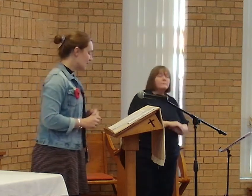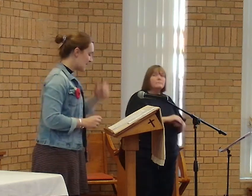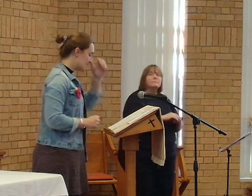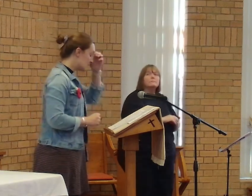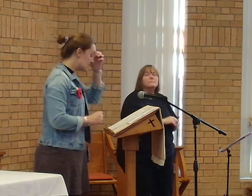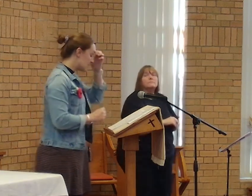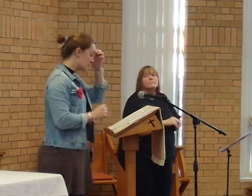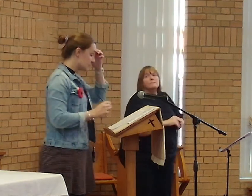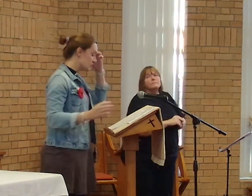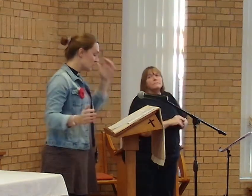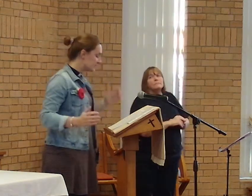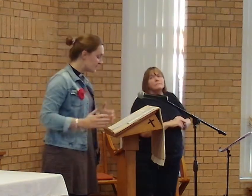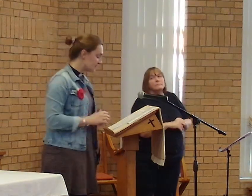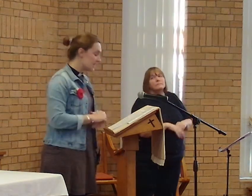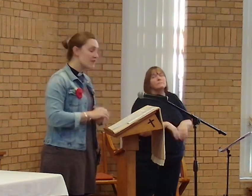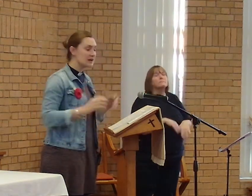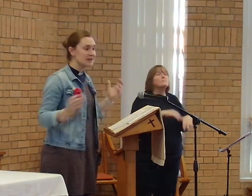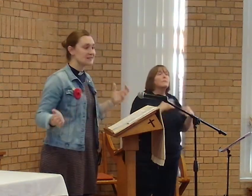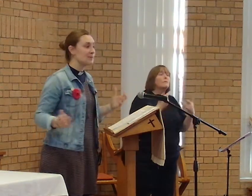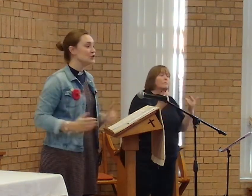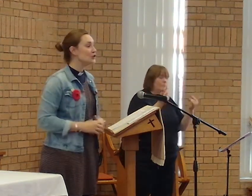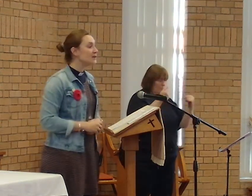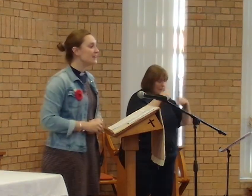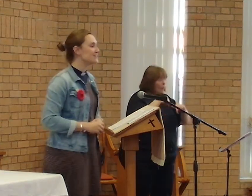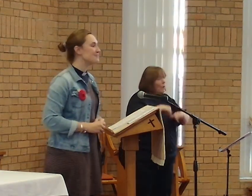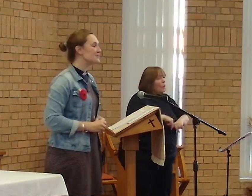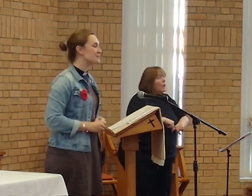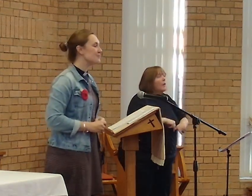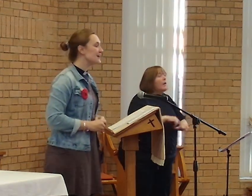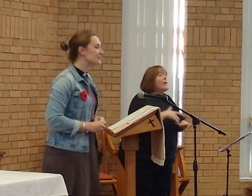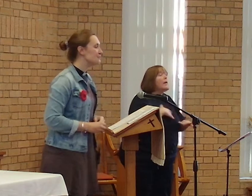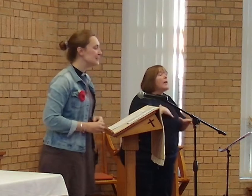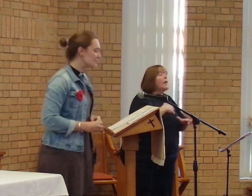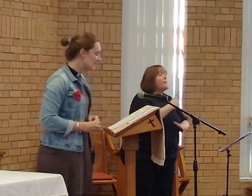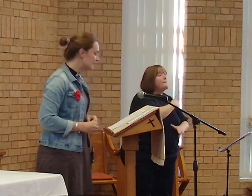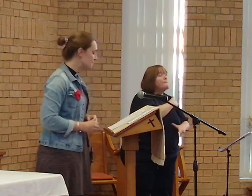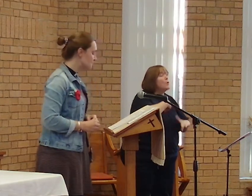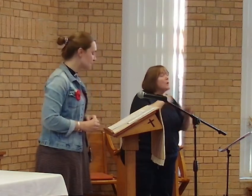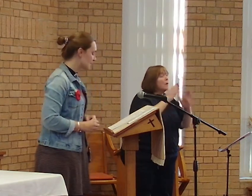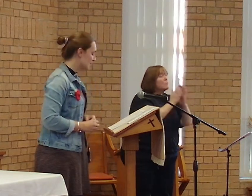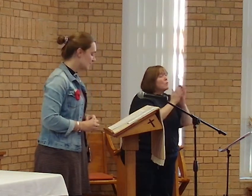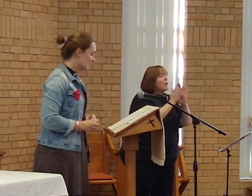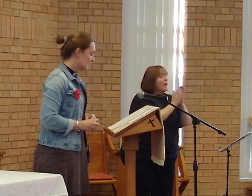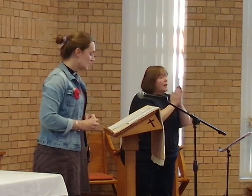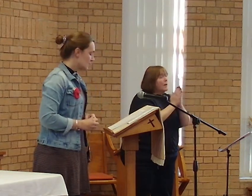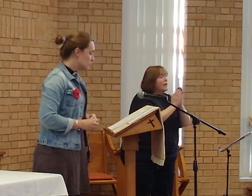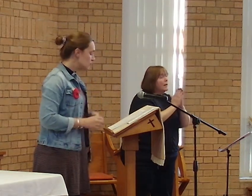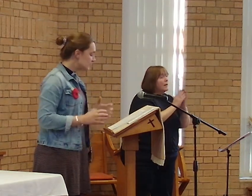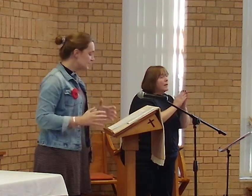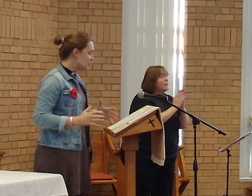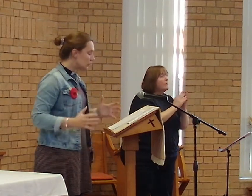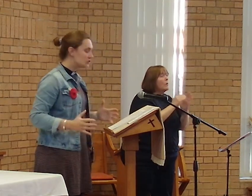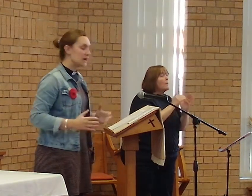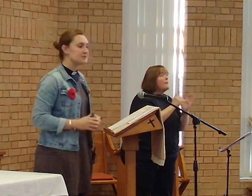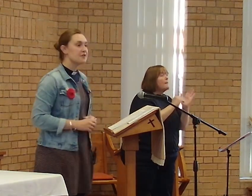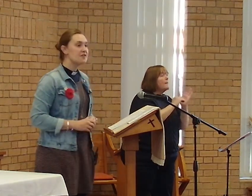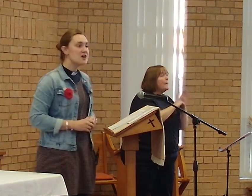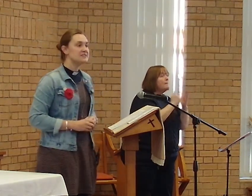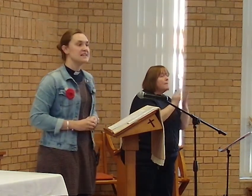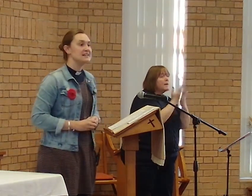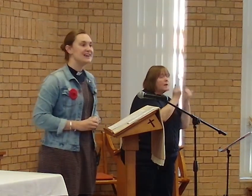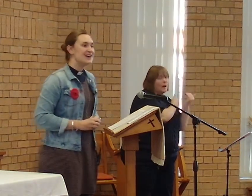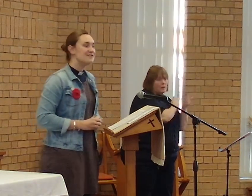on Monday through to Wednesday. If you'd ever like to come and join us at morning prayer, you're really welcome. We read in John